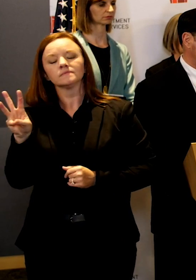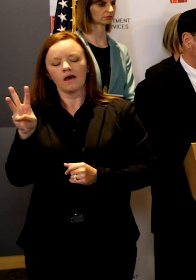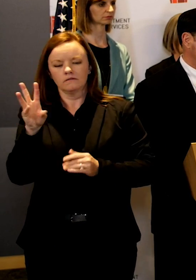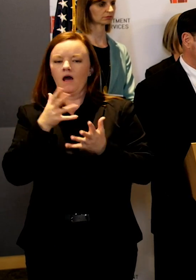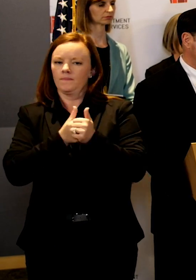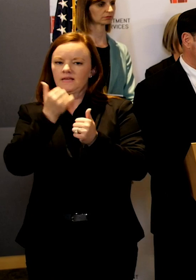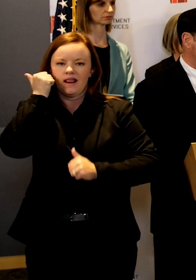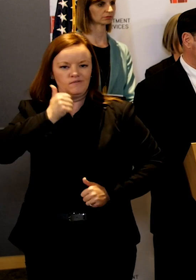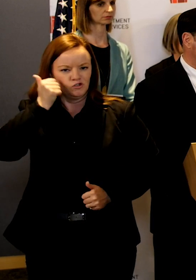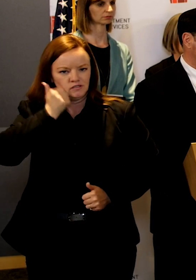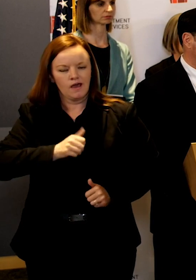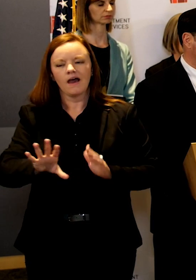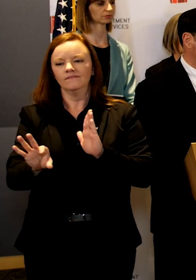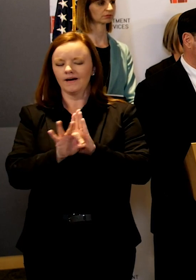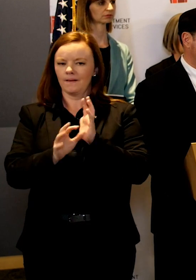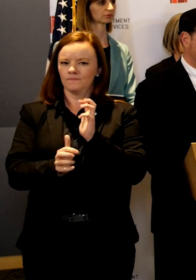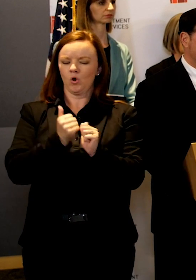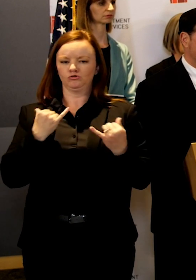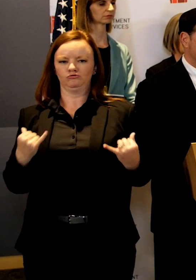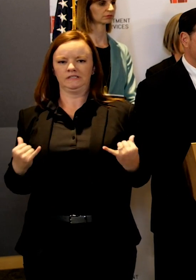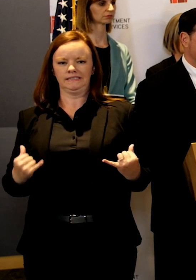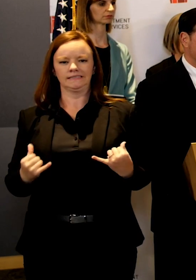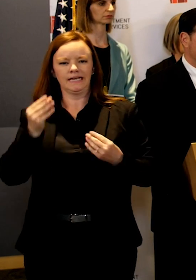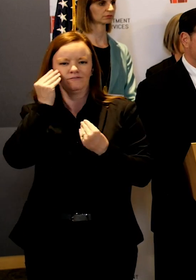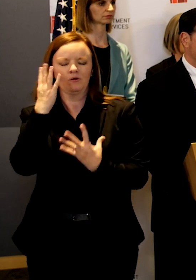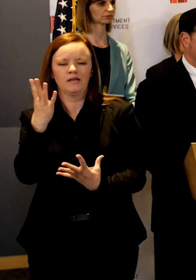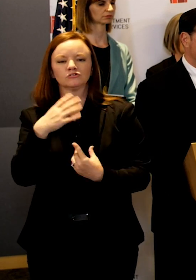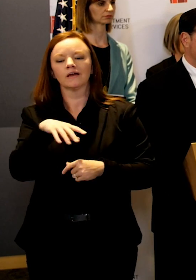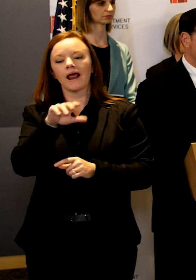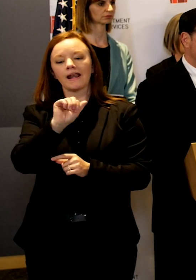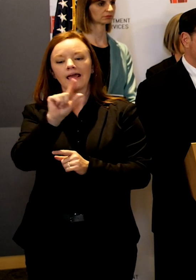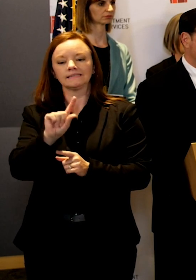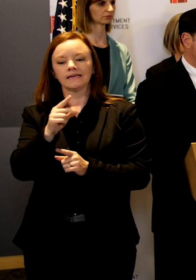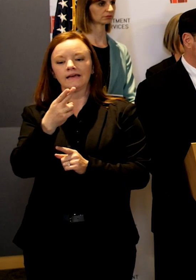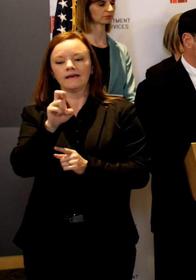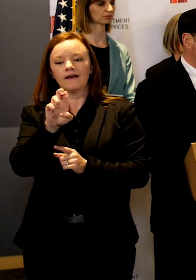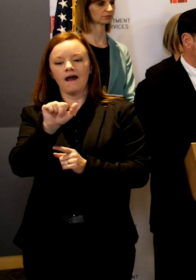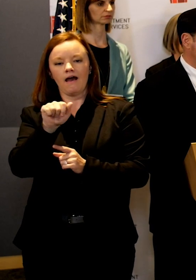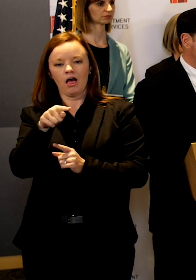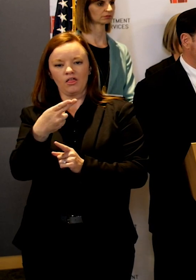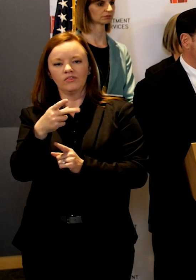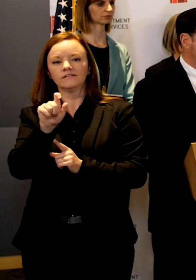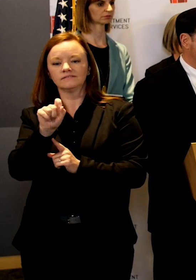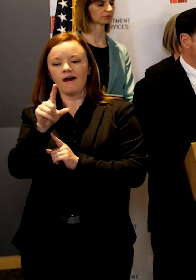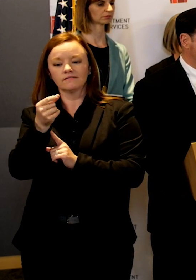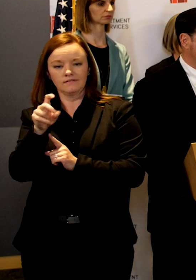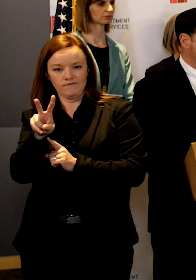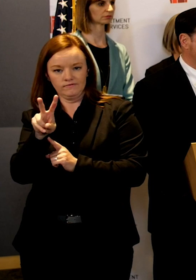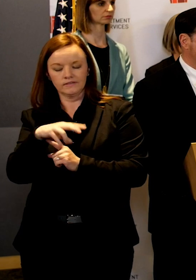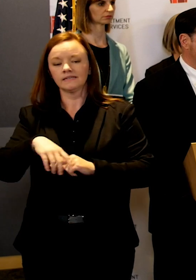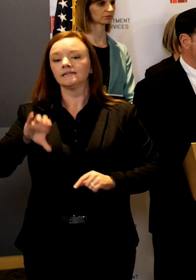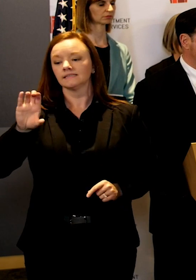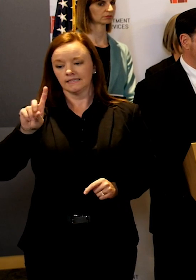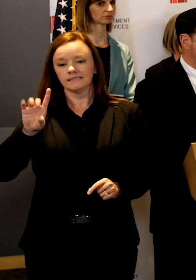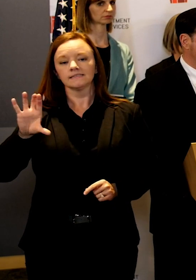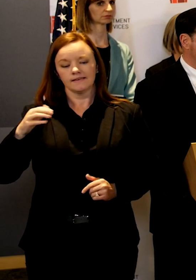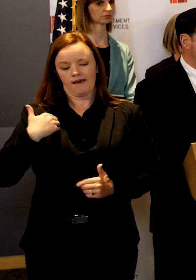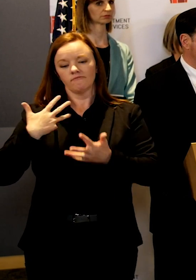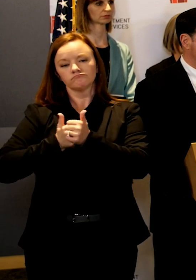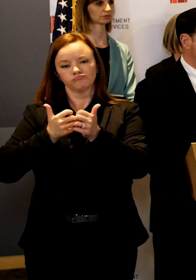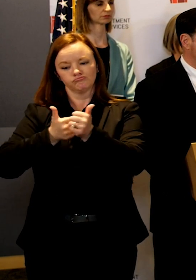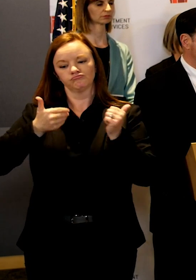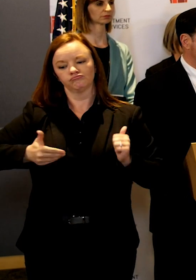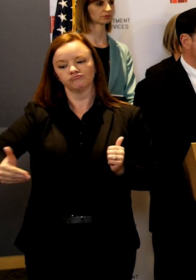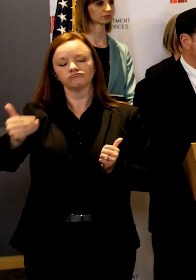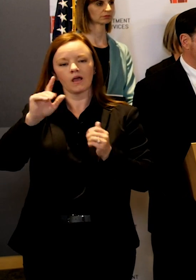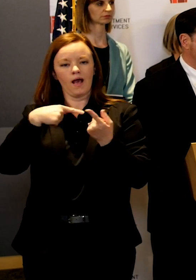and you can find the most up-to-date information about the disease at azhealth.gov. The CDC also provides current updates about the